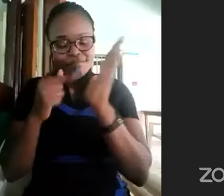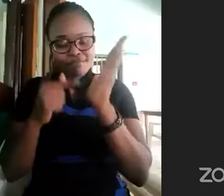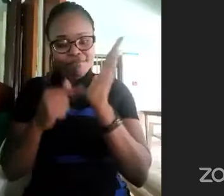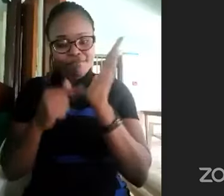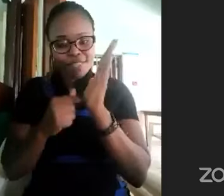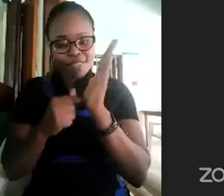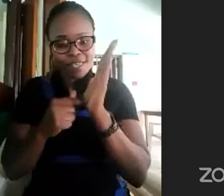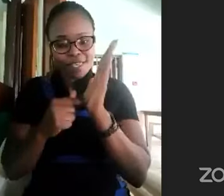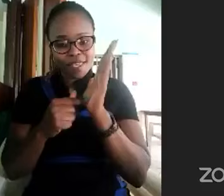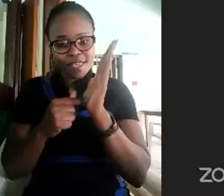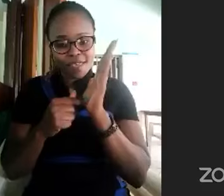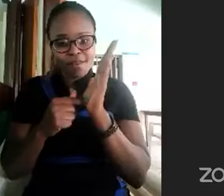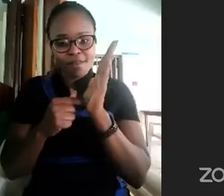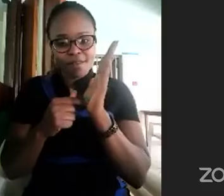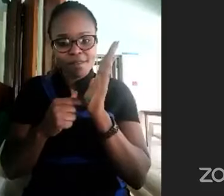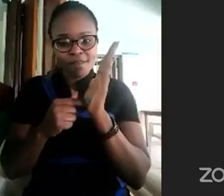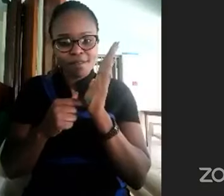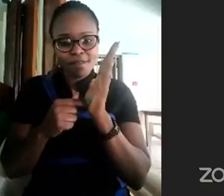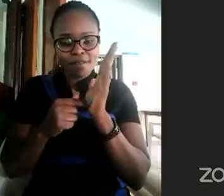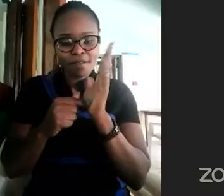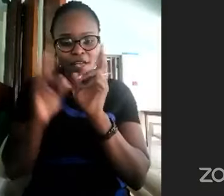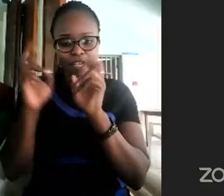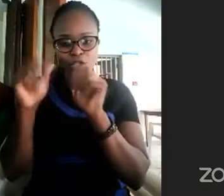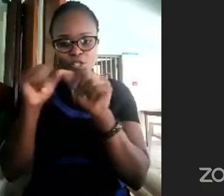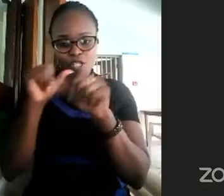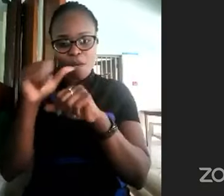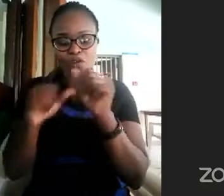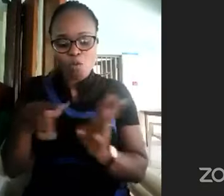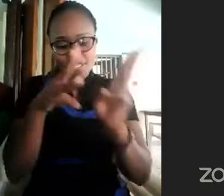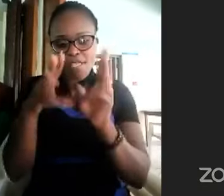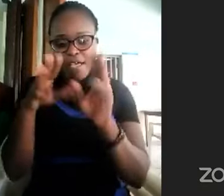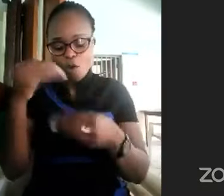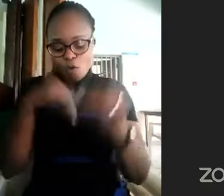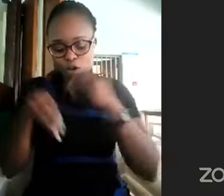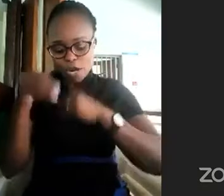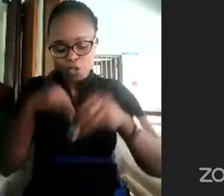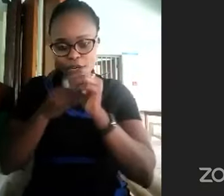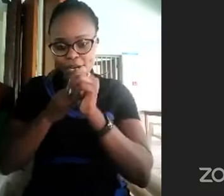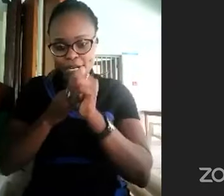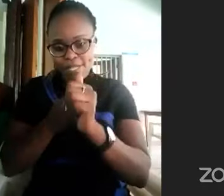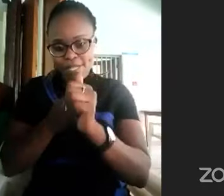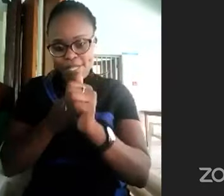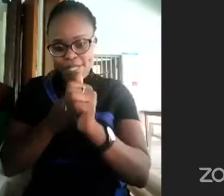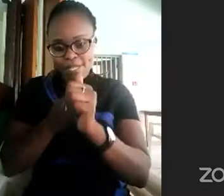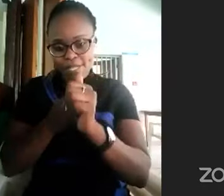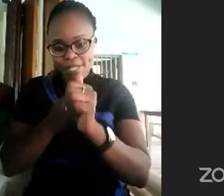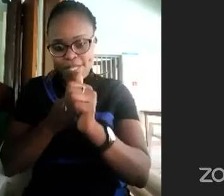on real life cases that I have handled of women who have faced discrimination.